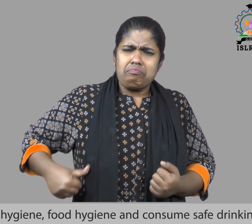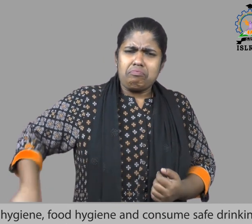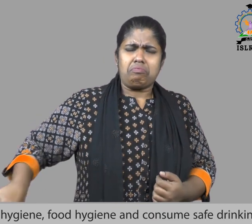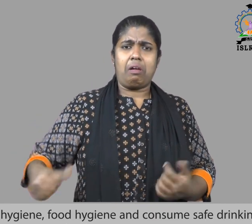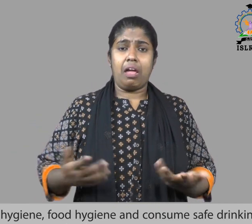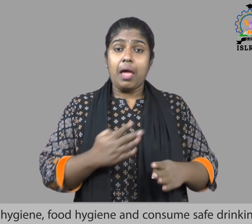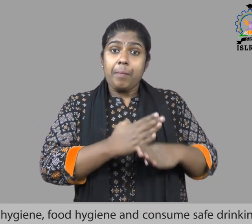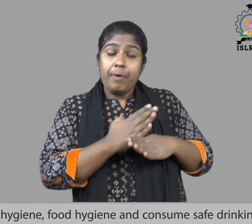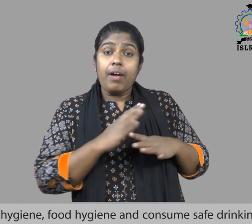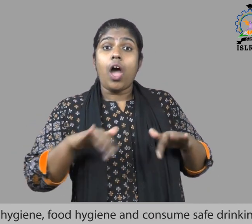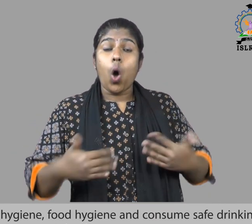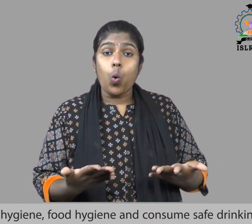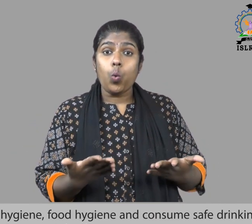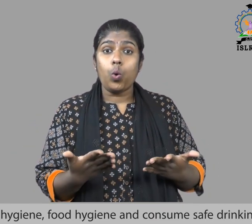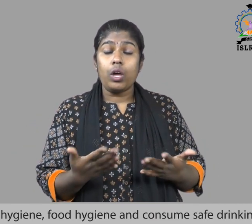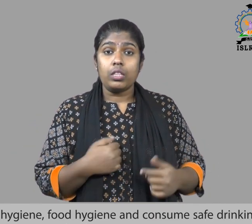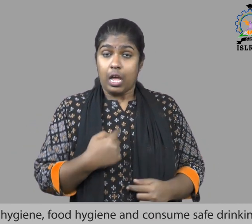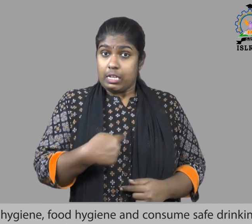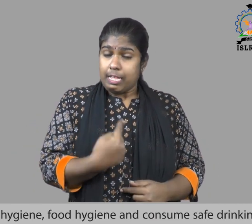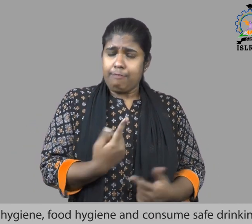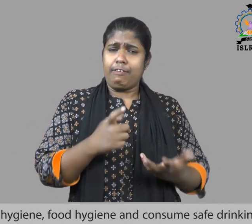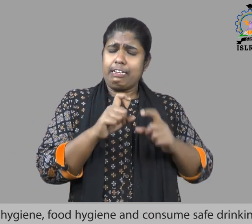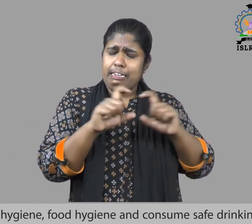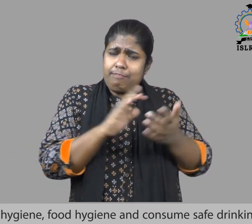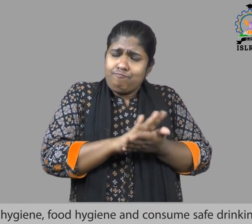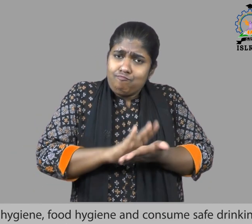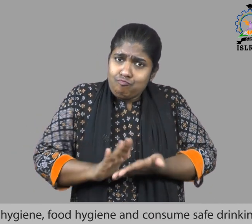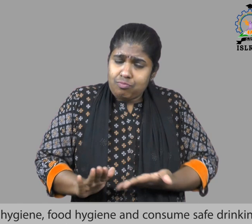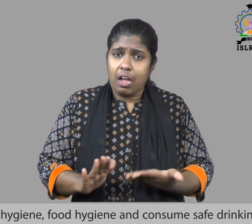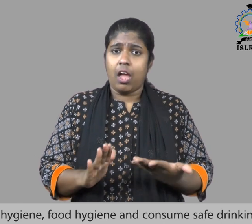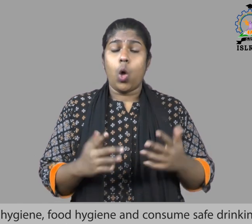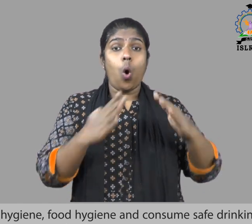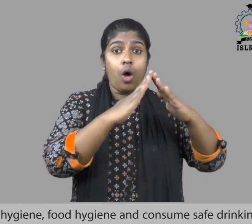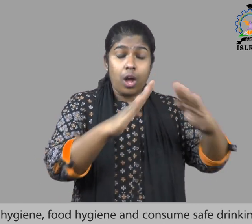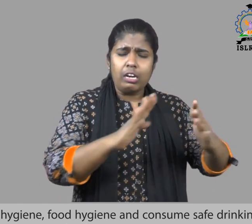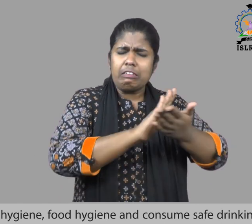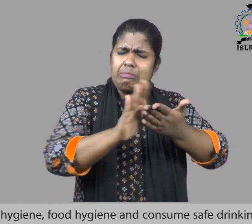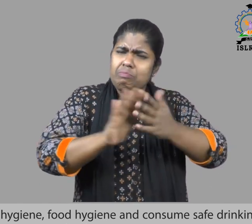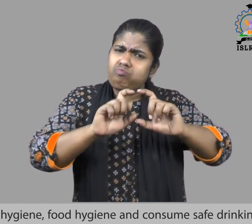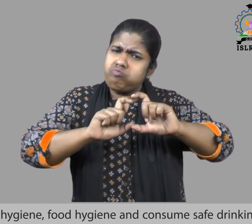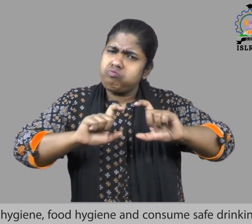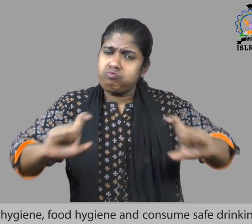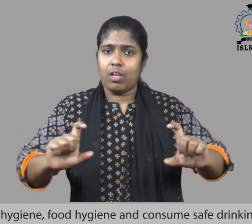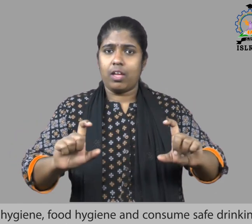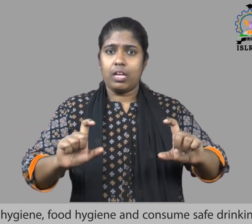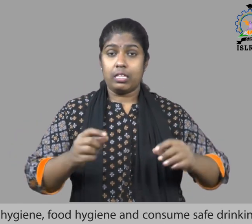Maintain personal hygiene, home hygiene, food hygiene, and consume